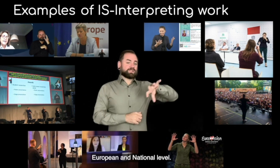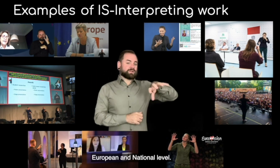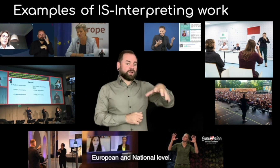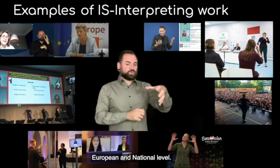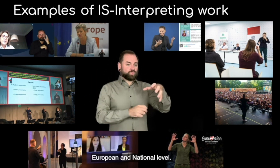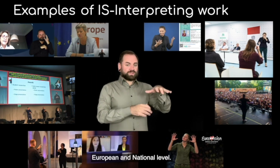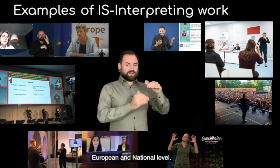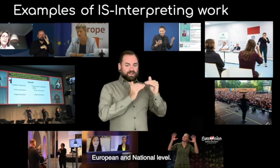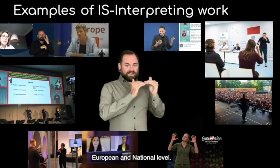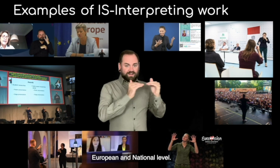level.